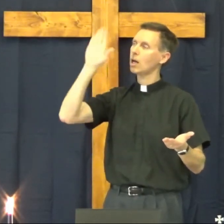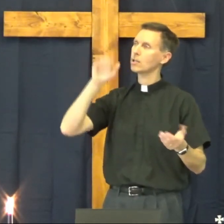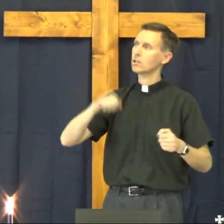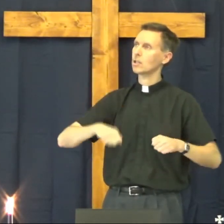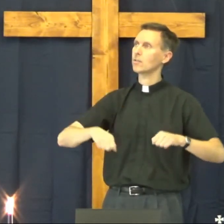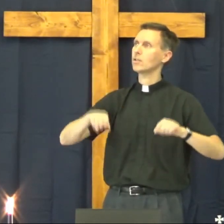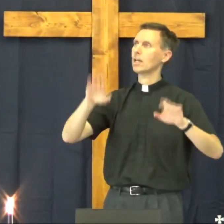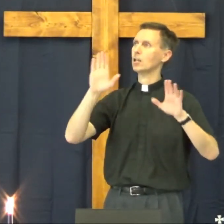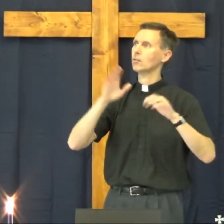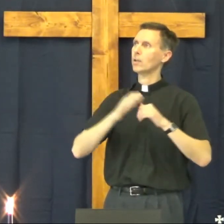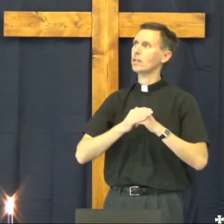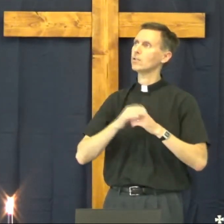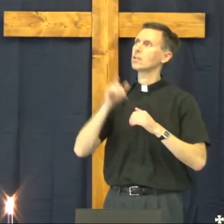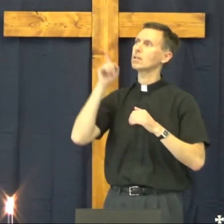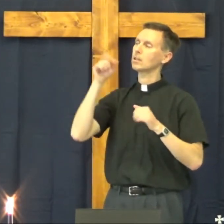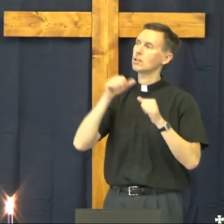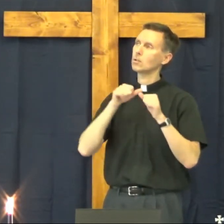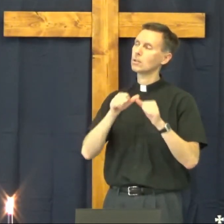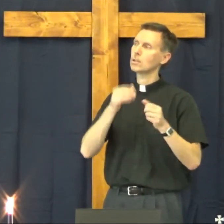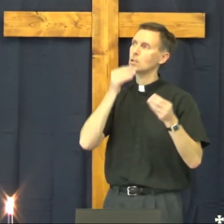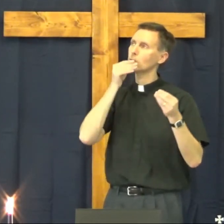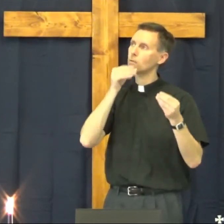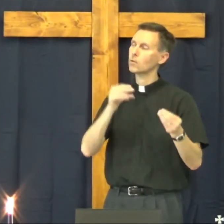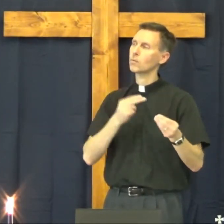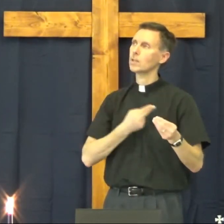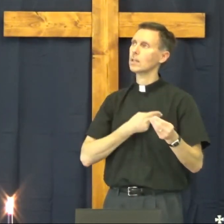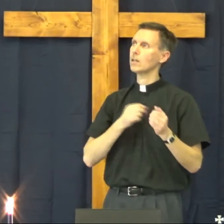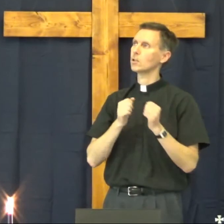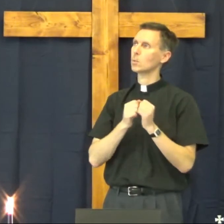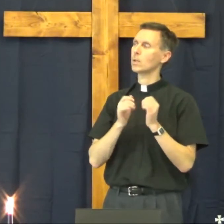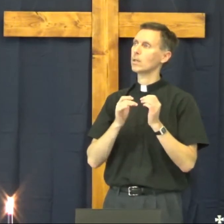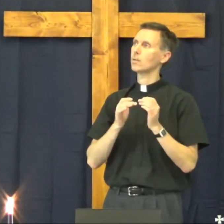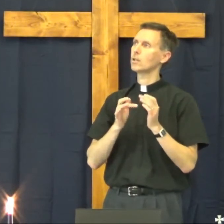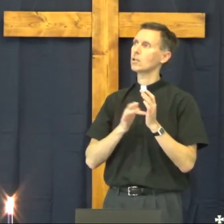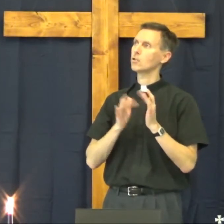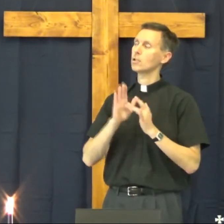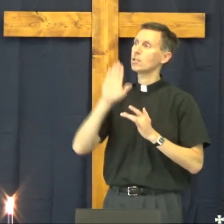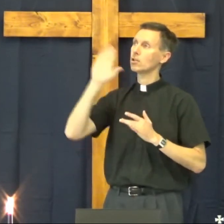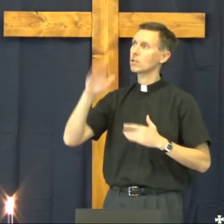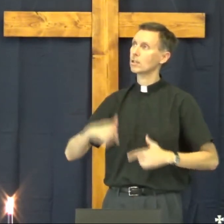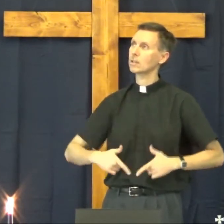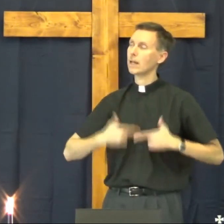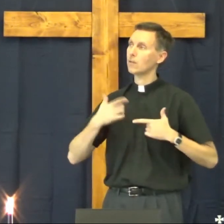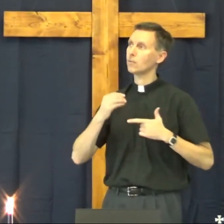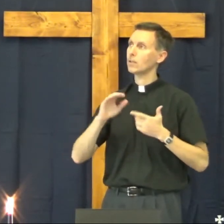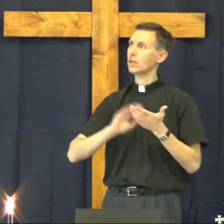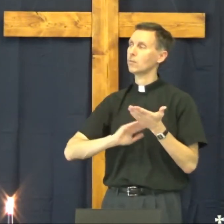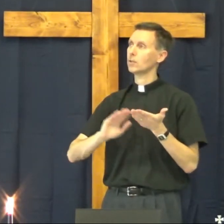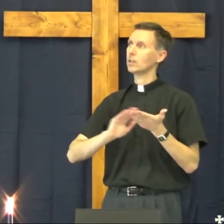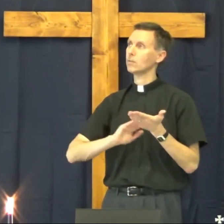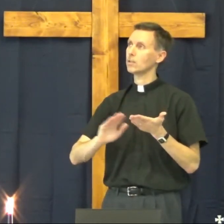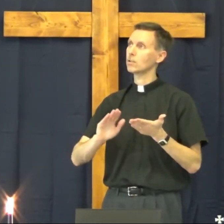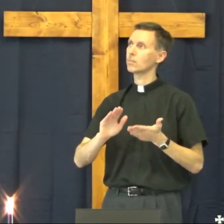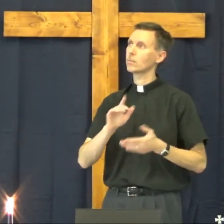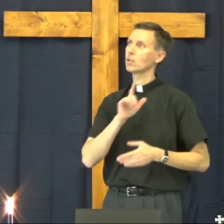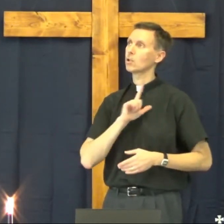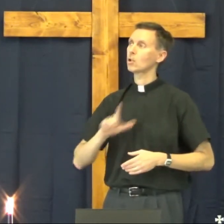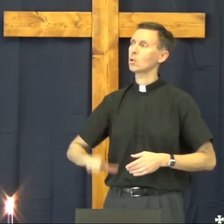because of his sacrifice. You continue to feed us with Jesus' life and forgive us.